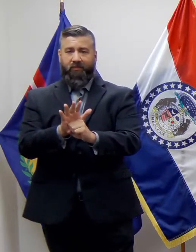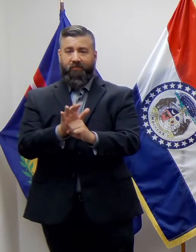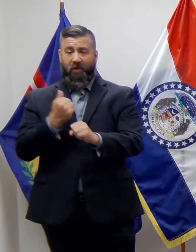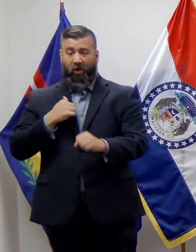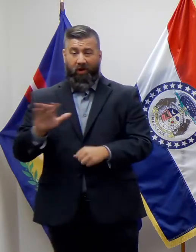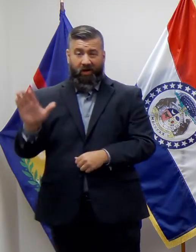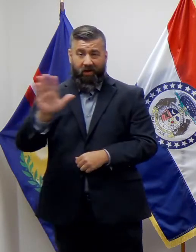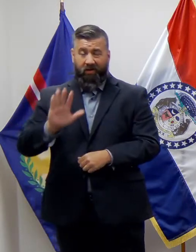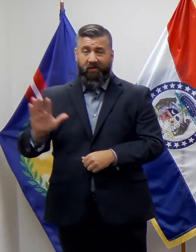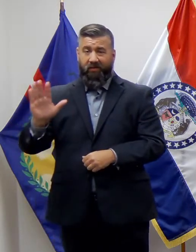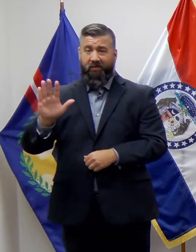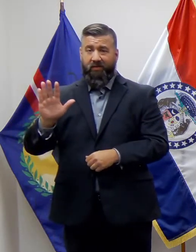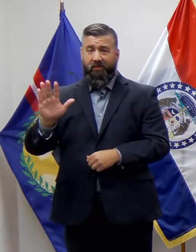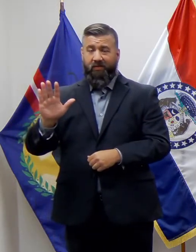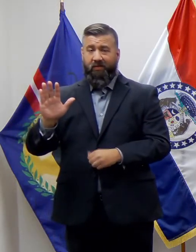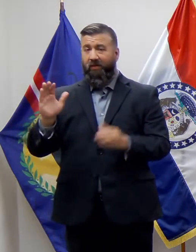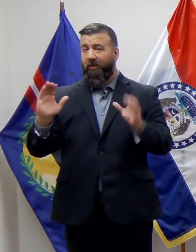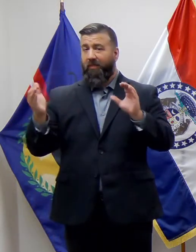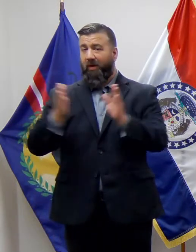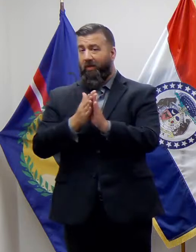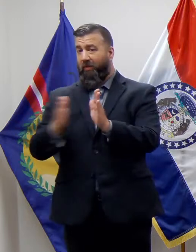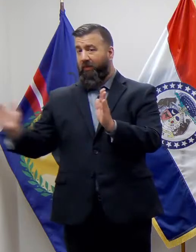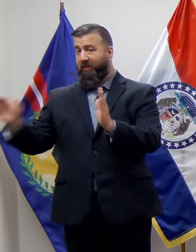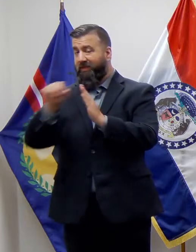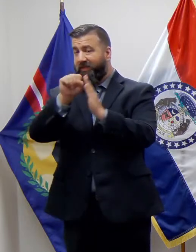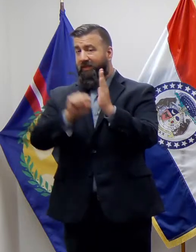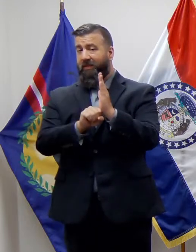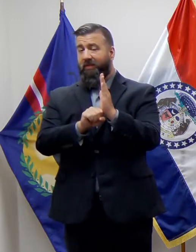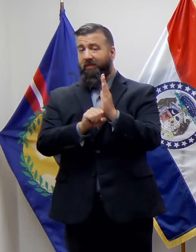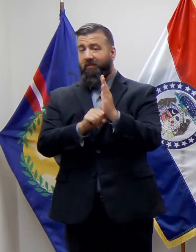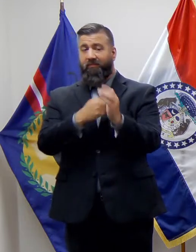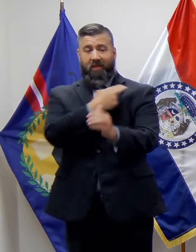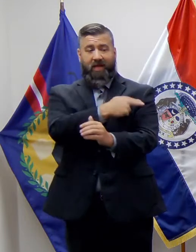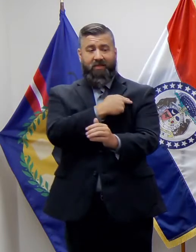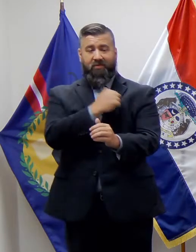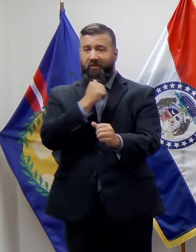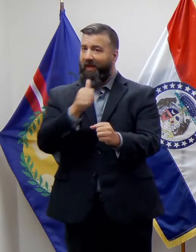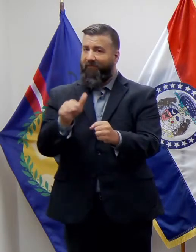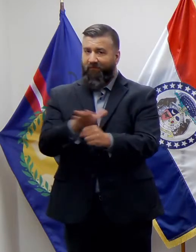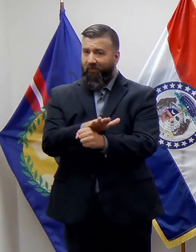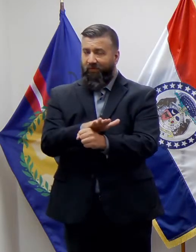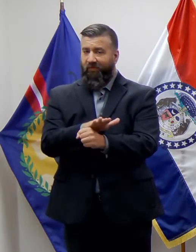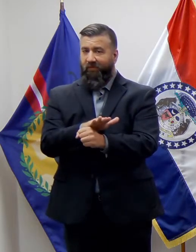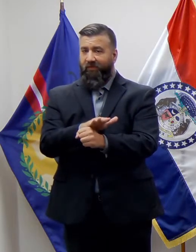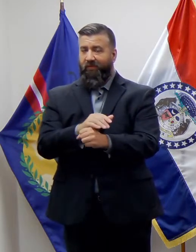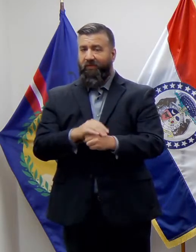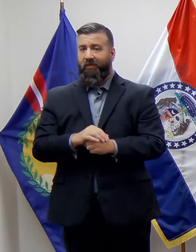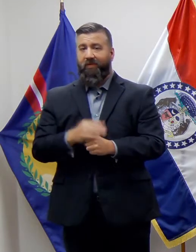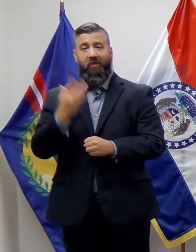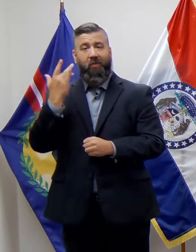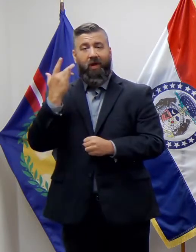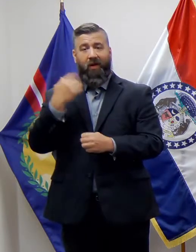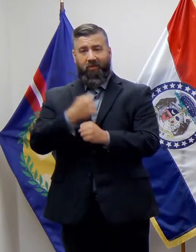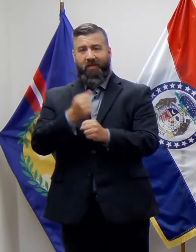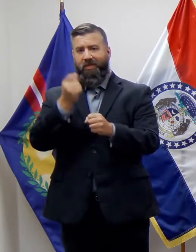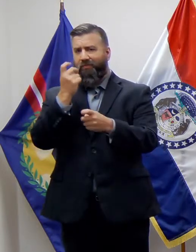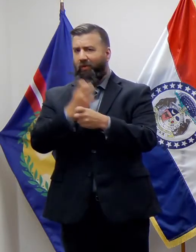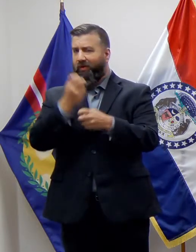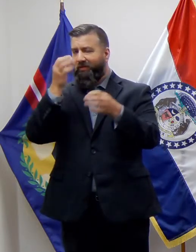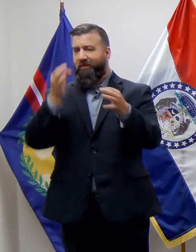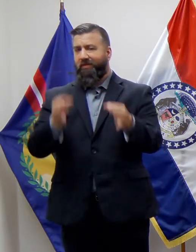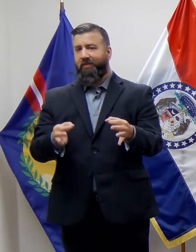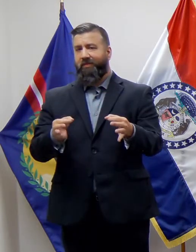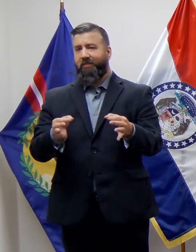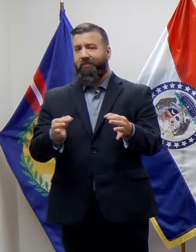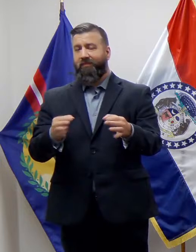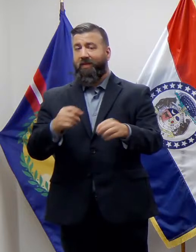region as compared to the rest of the state. Our hospitals are not full with kids because we made some tough decisions,